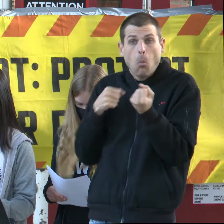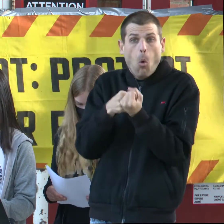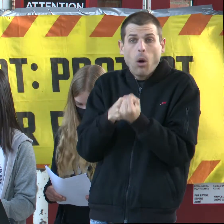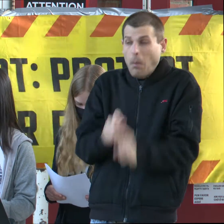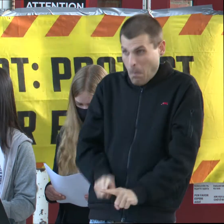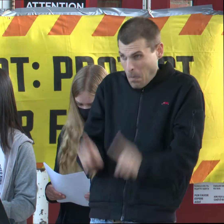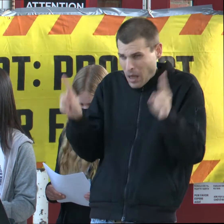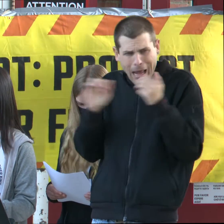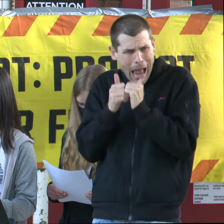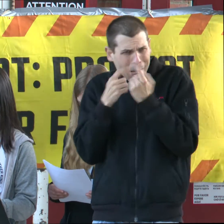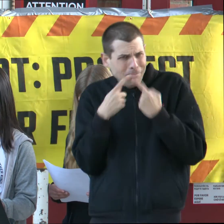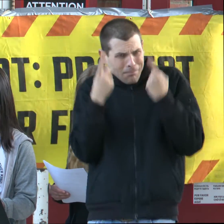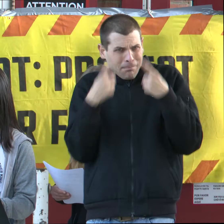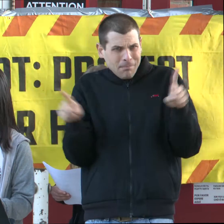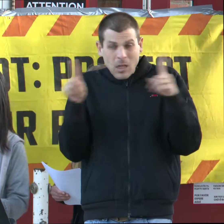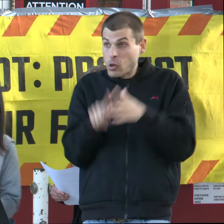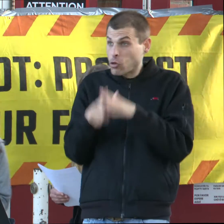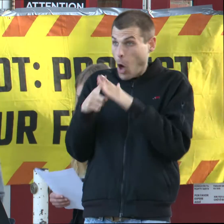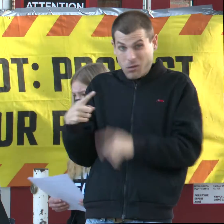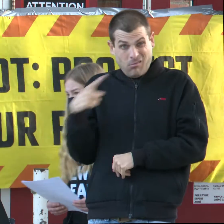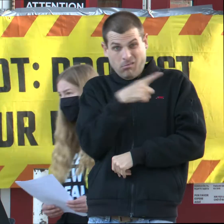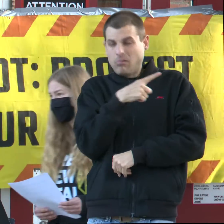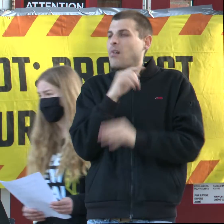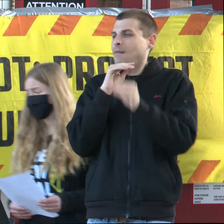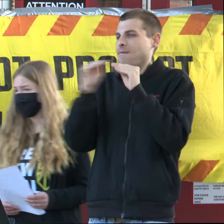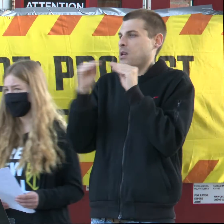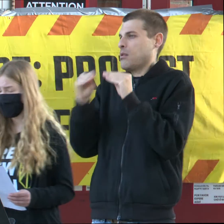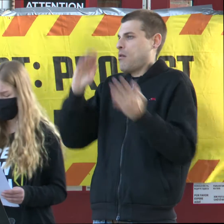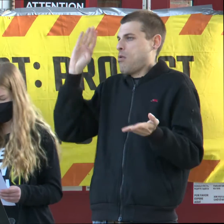the structure that is causing the harm.